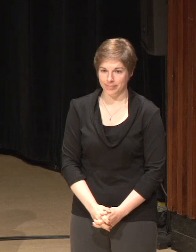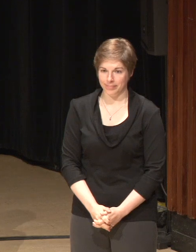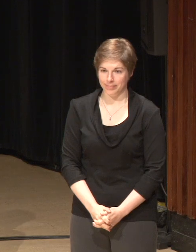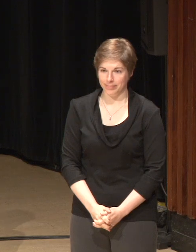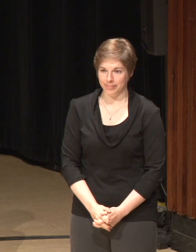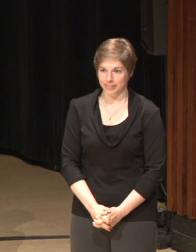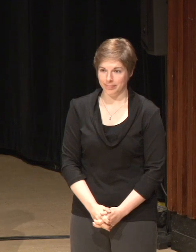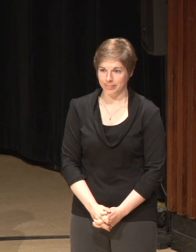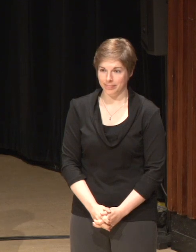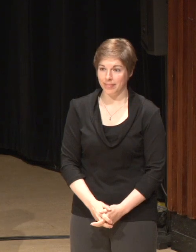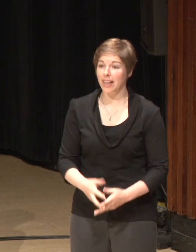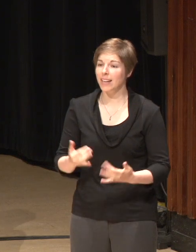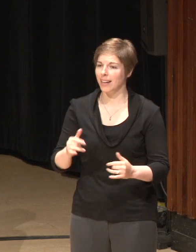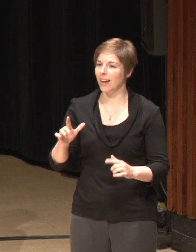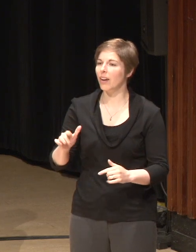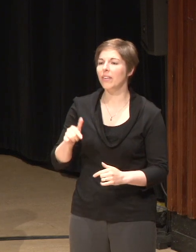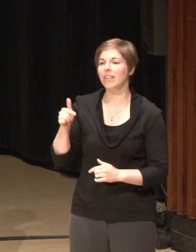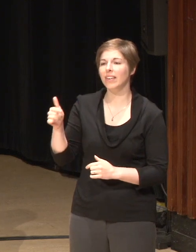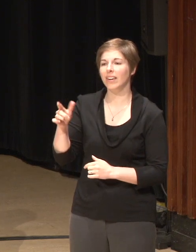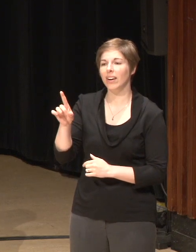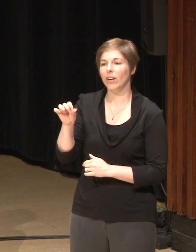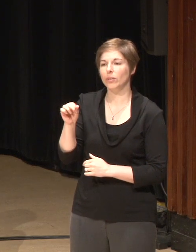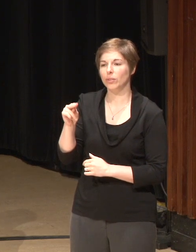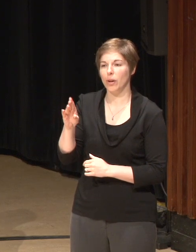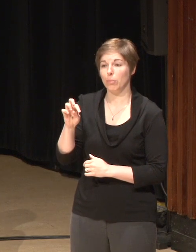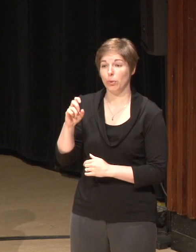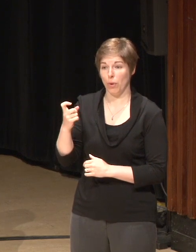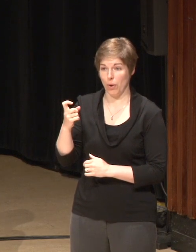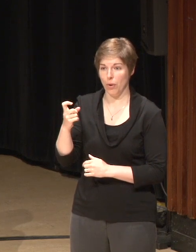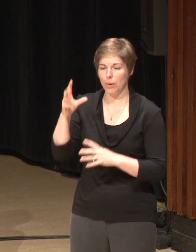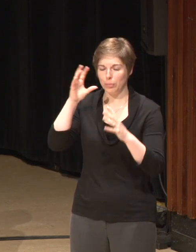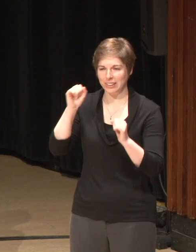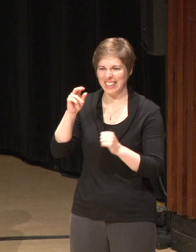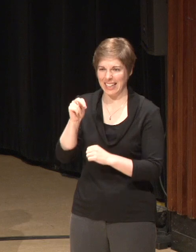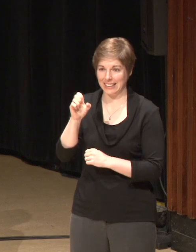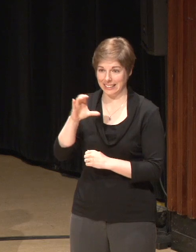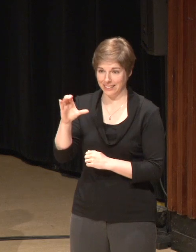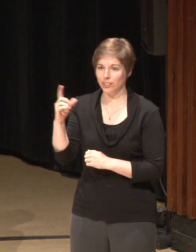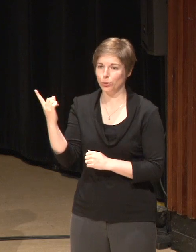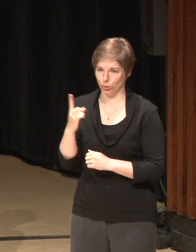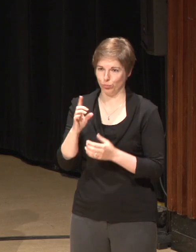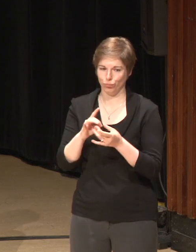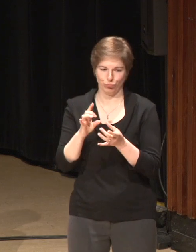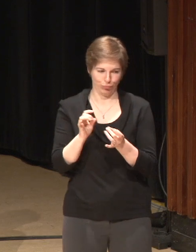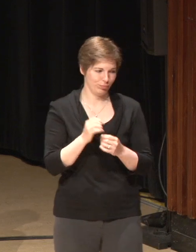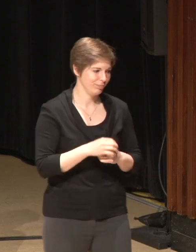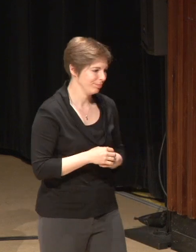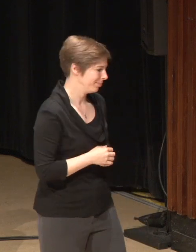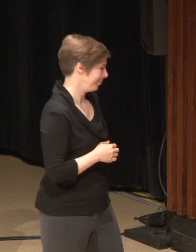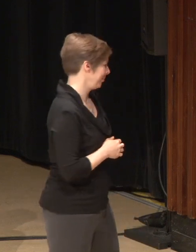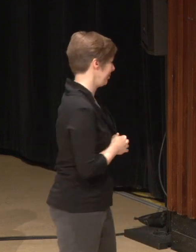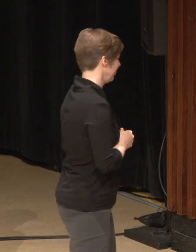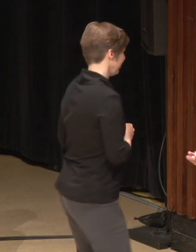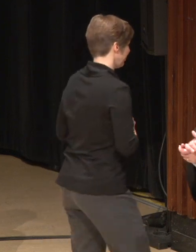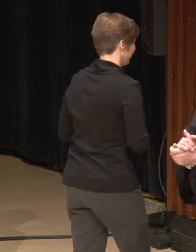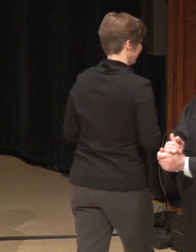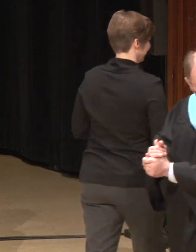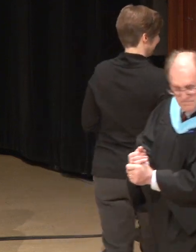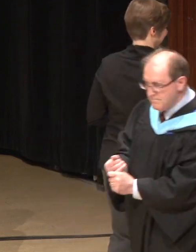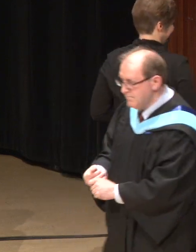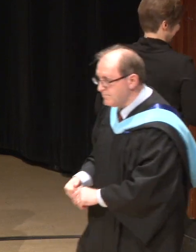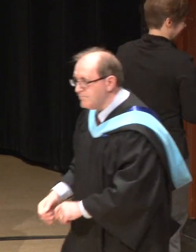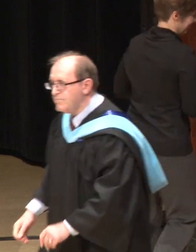Now I'd like to ask Don Bureau, our president of Nova Scotia Community College, to come to the lectern to say a few comments.